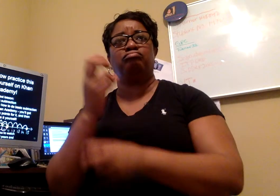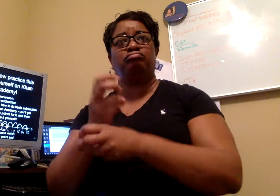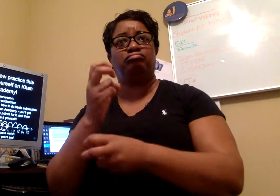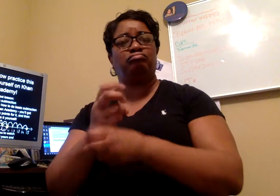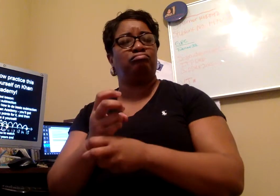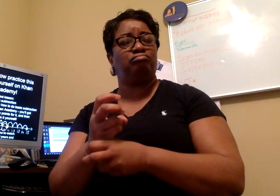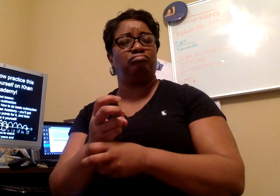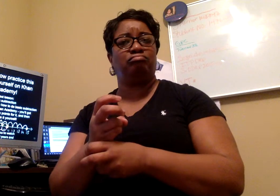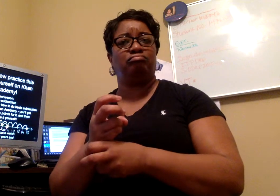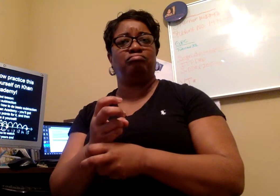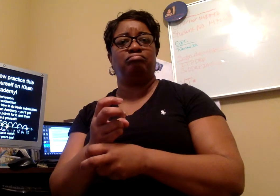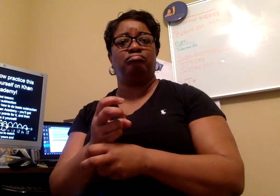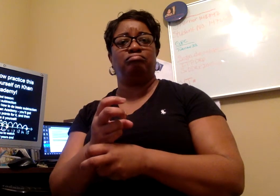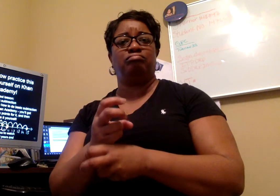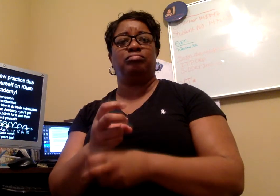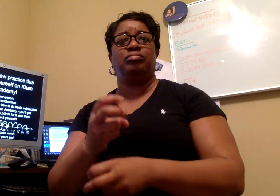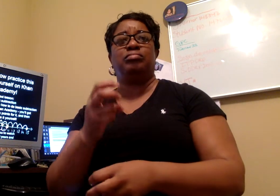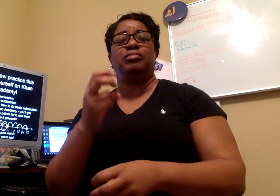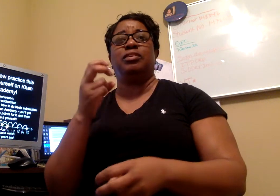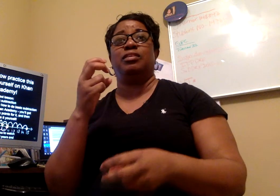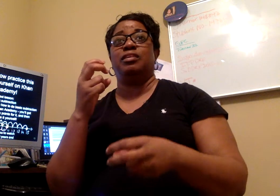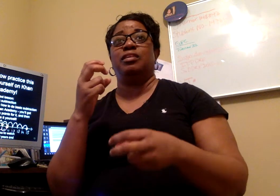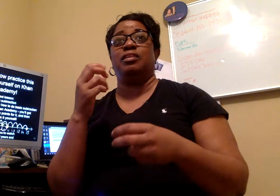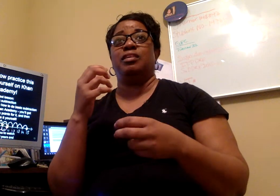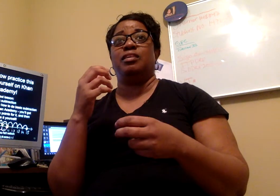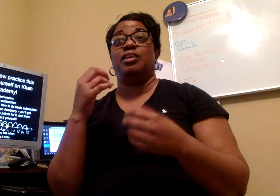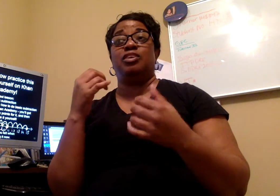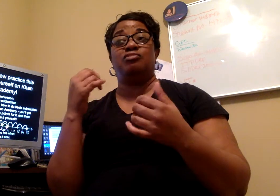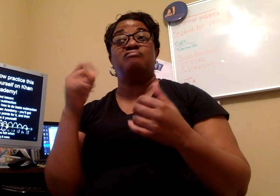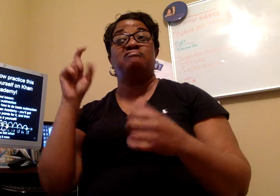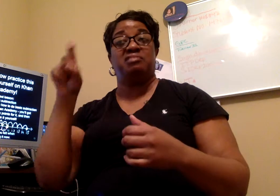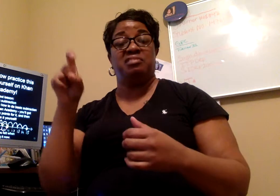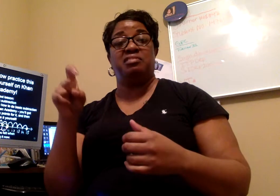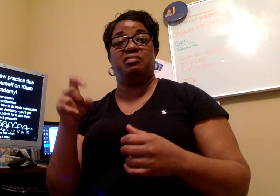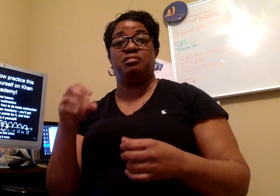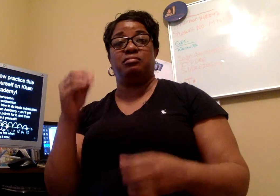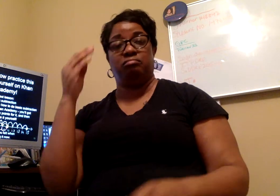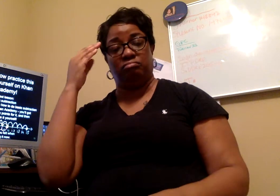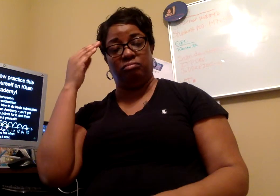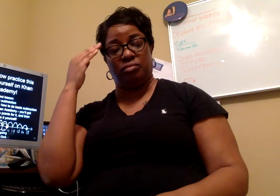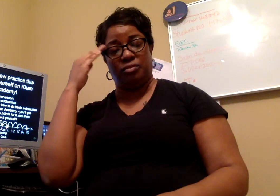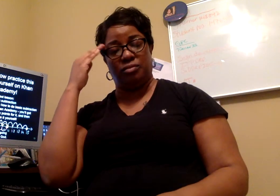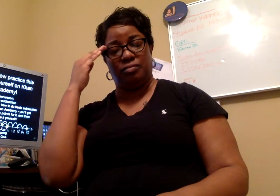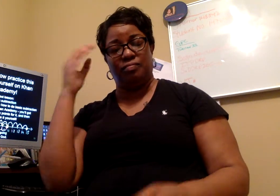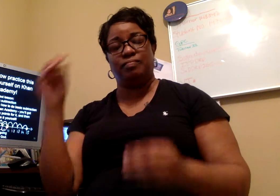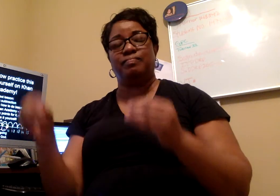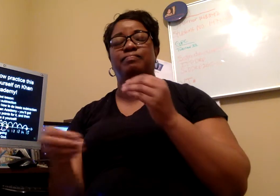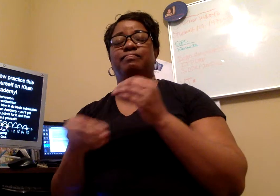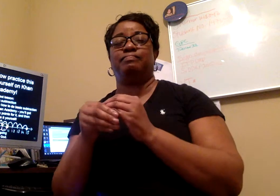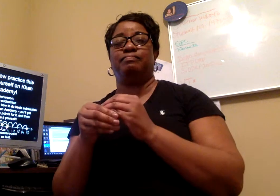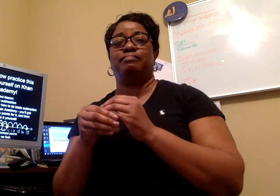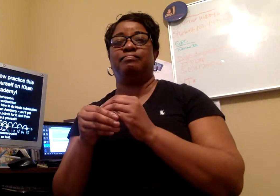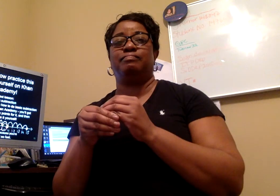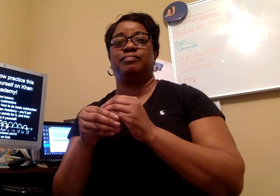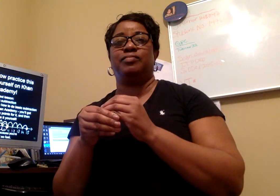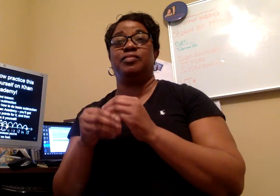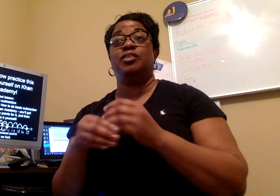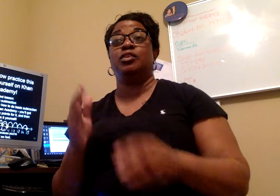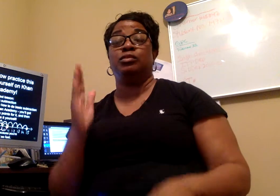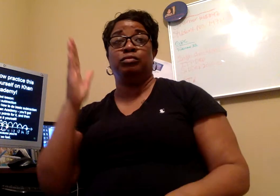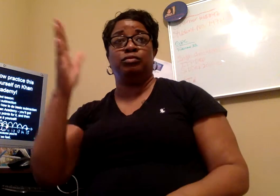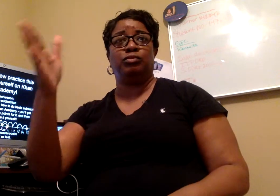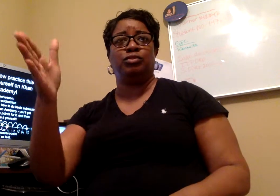I want you to watch this video in like 3 years, and remember how you felt when you're watching it now, and you're going to be, oh my God, this was so